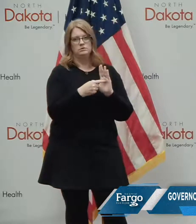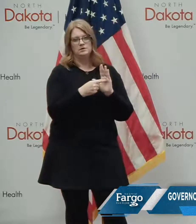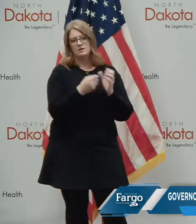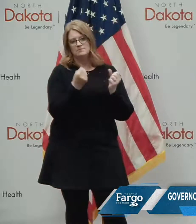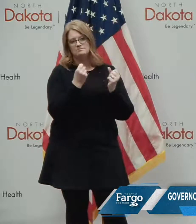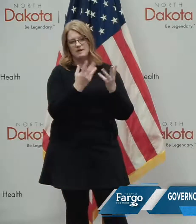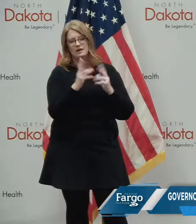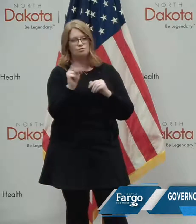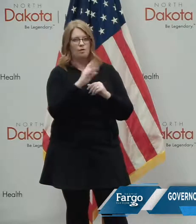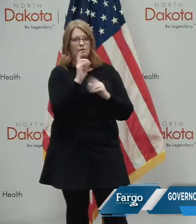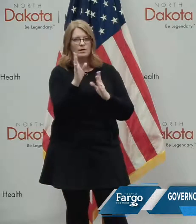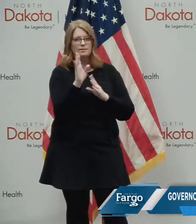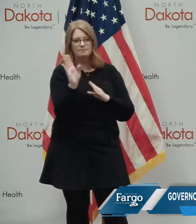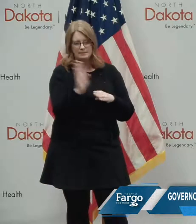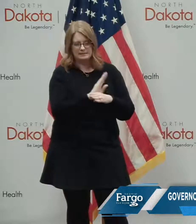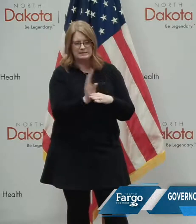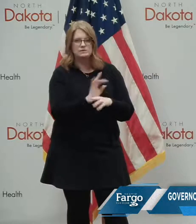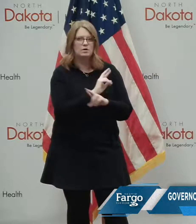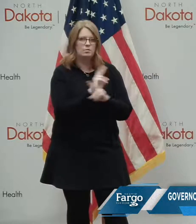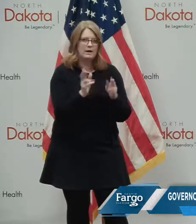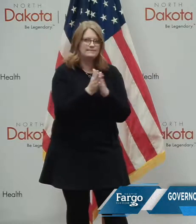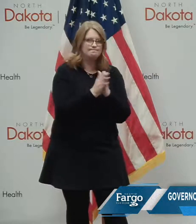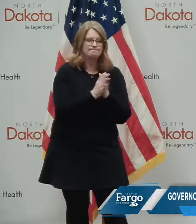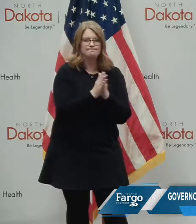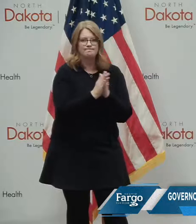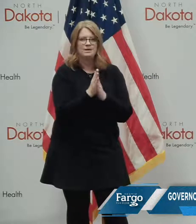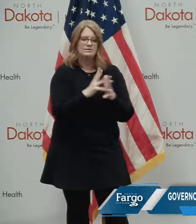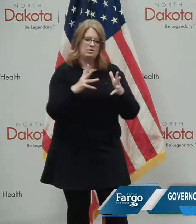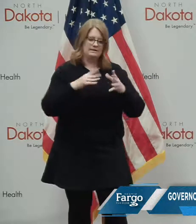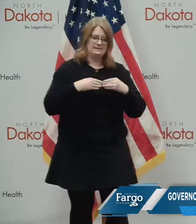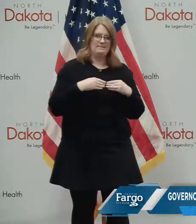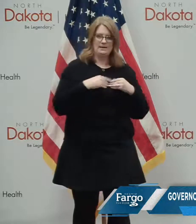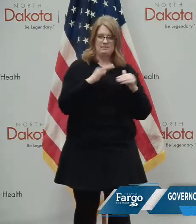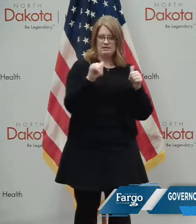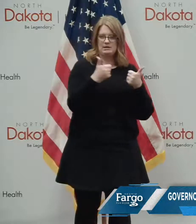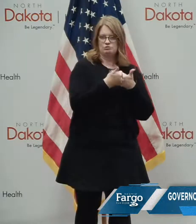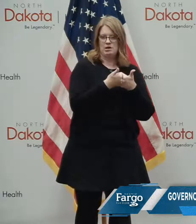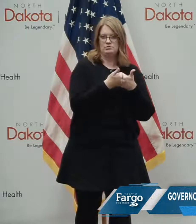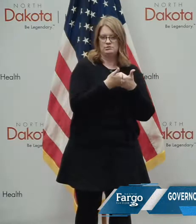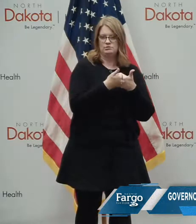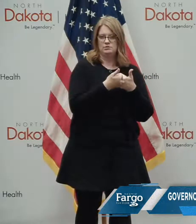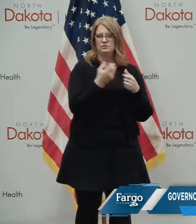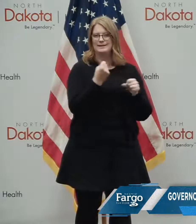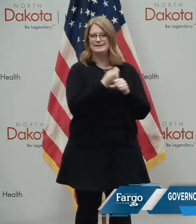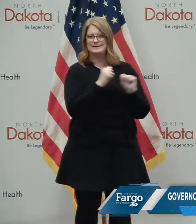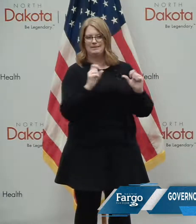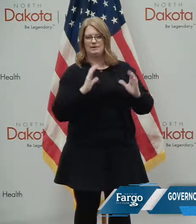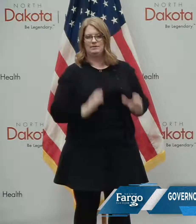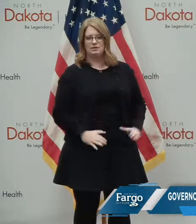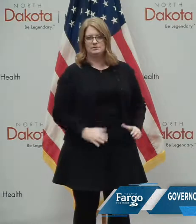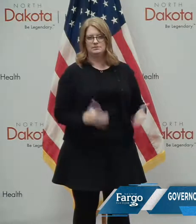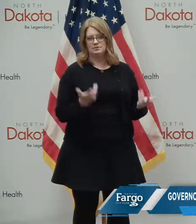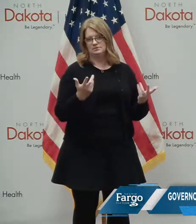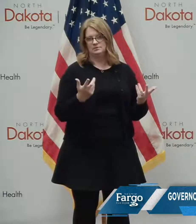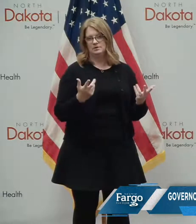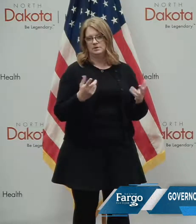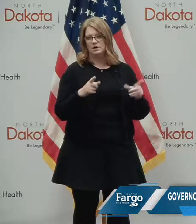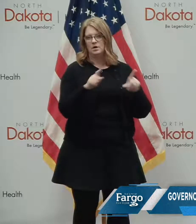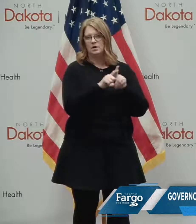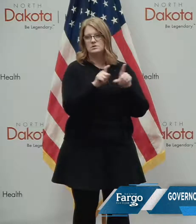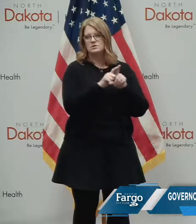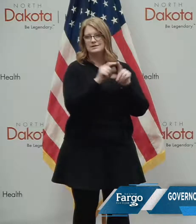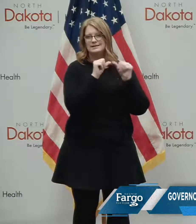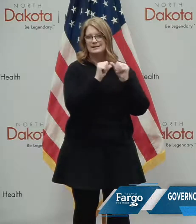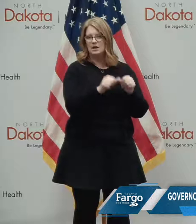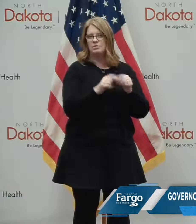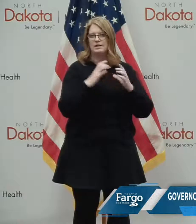of North Dakota businesses. They are certainly rising to the challenge in ensuring the safety of customers and employees while restoring consumer confidence.